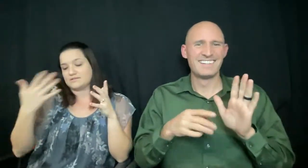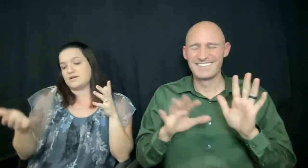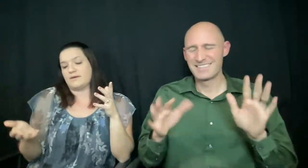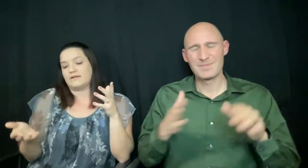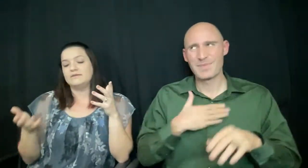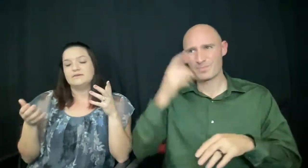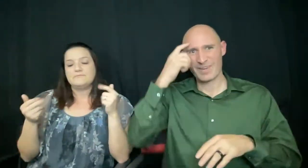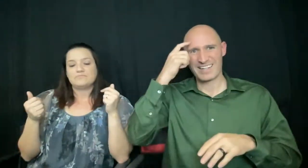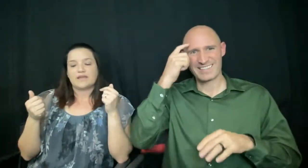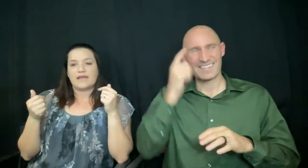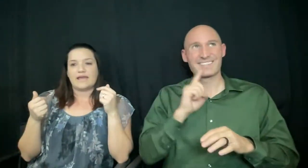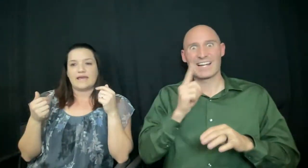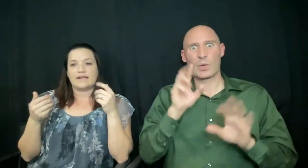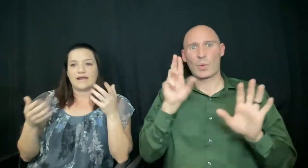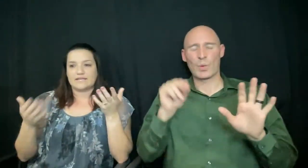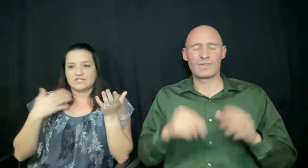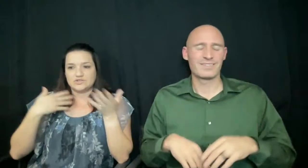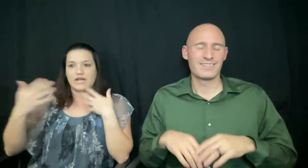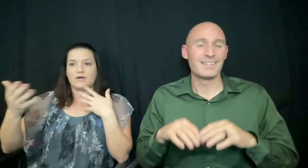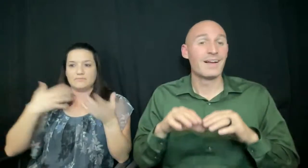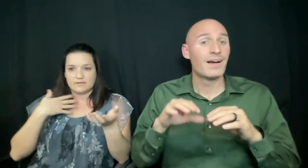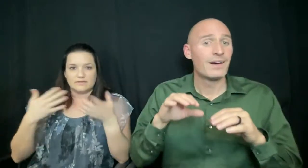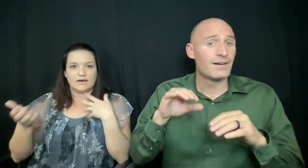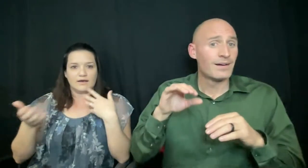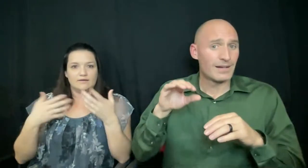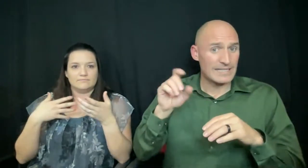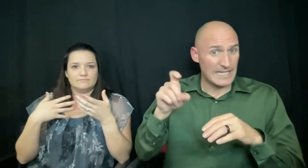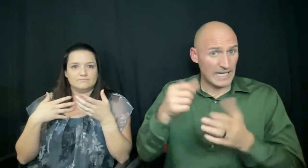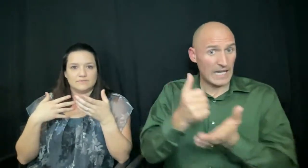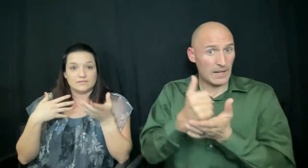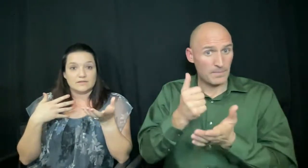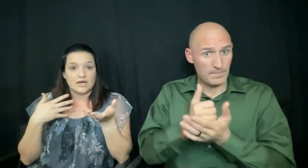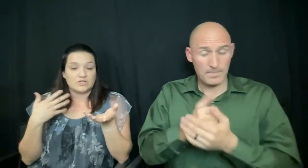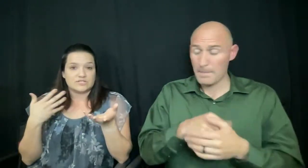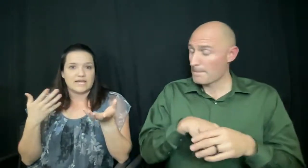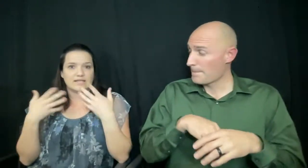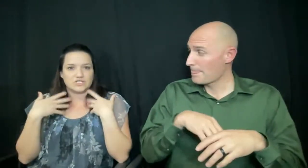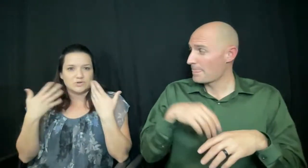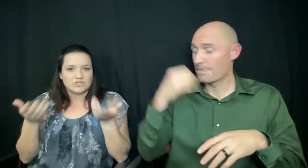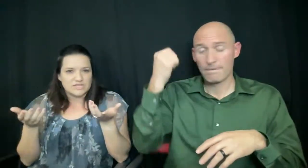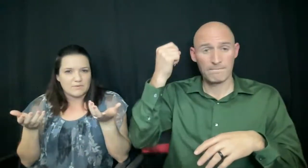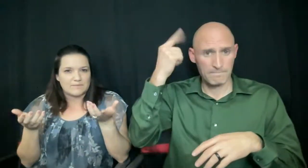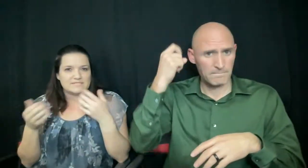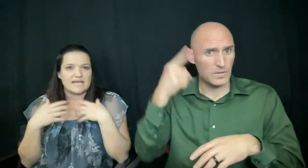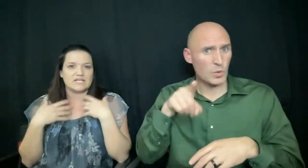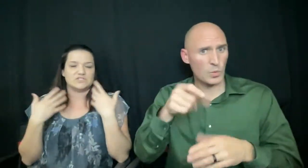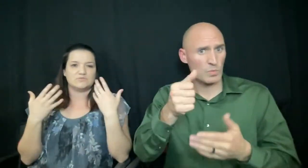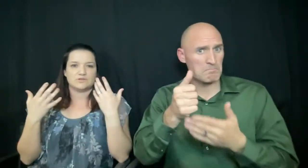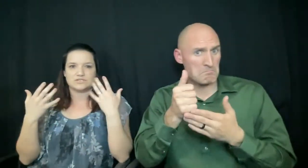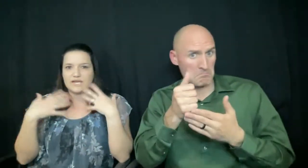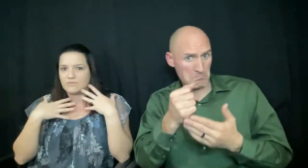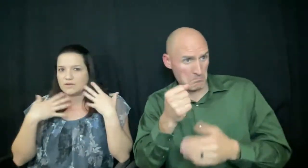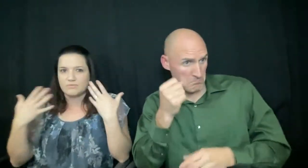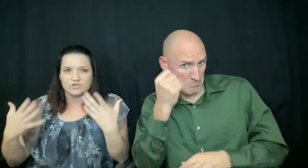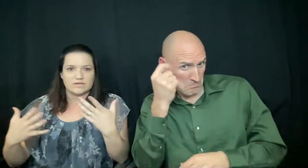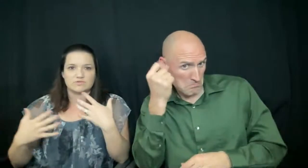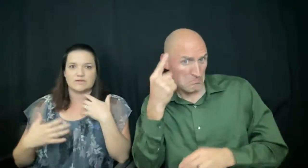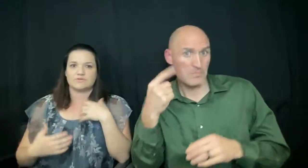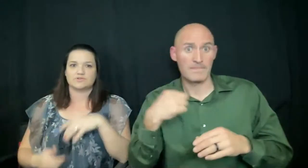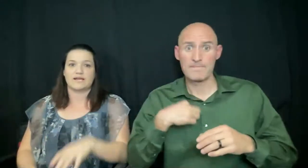talk about it. And I need you to help me understand, do you understand what I'm saying? Do you understand what emotion I'm trying to portray?